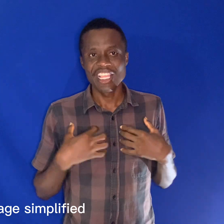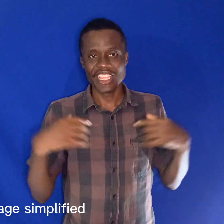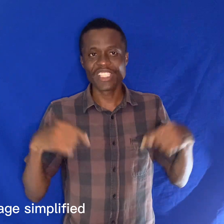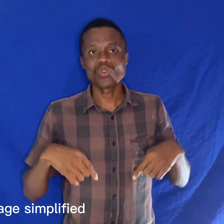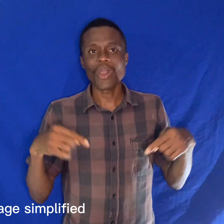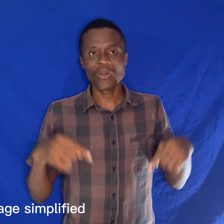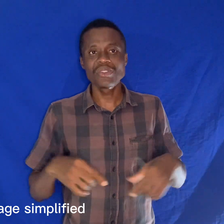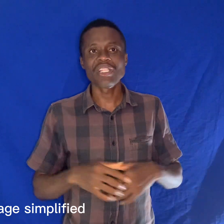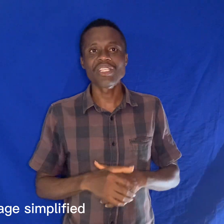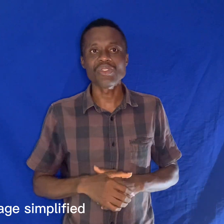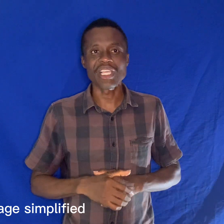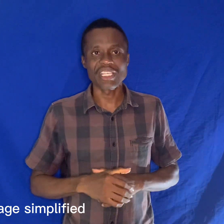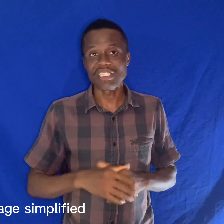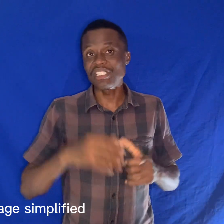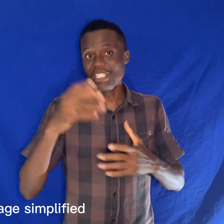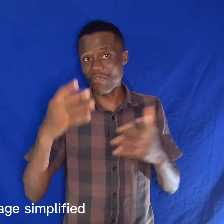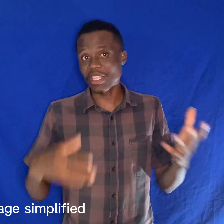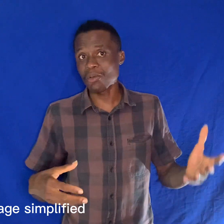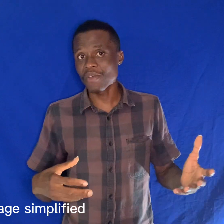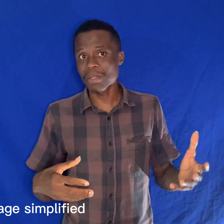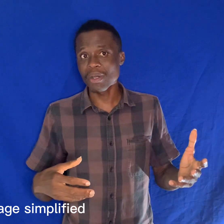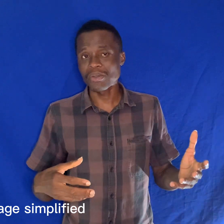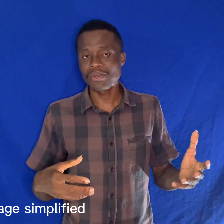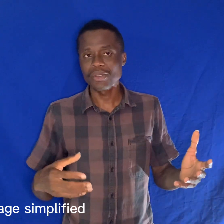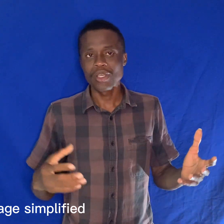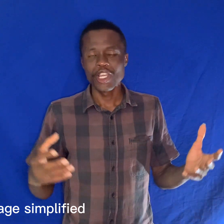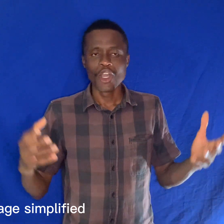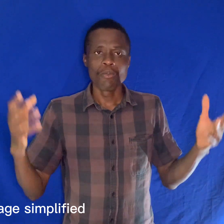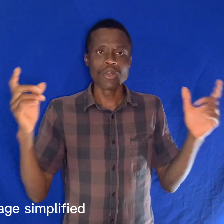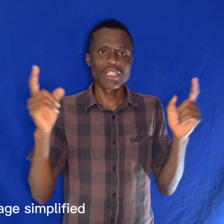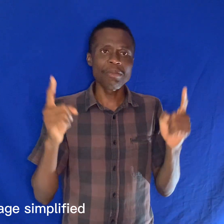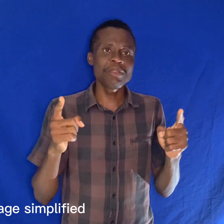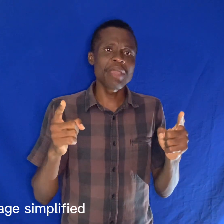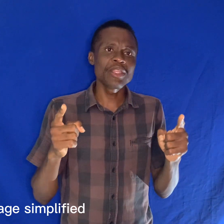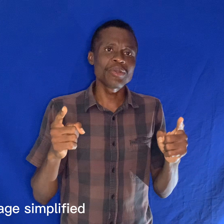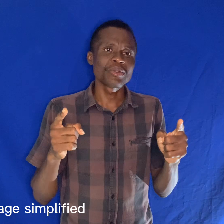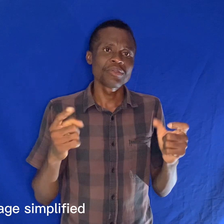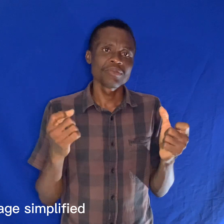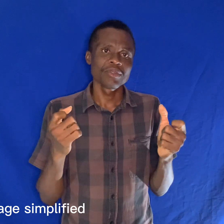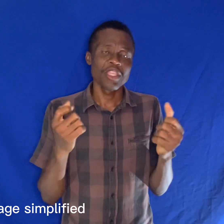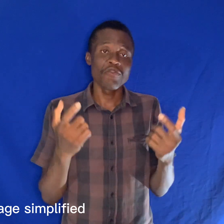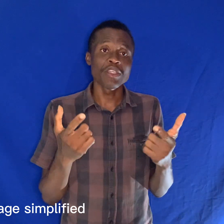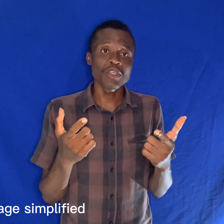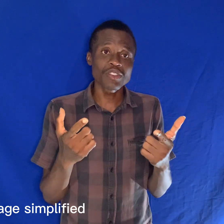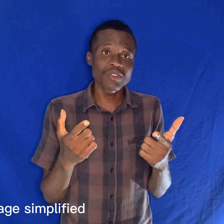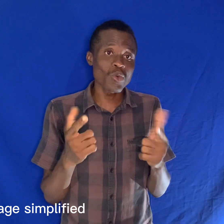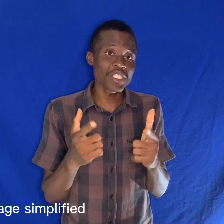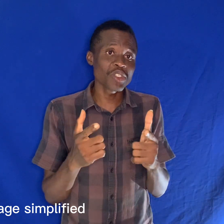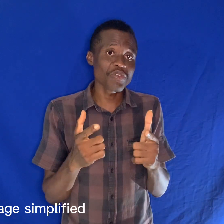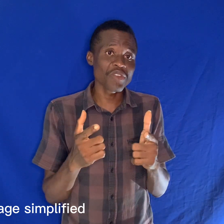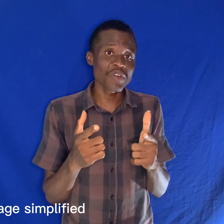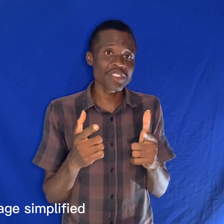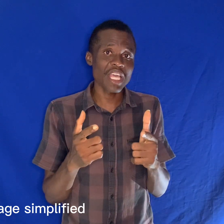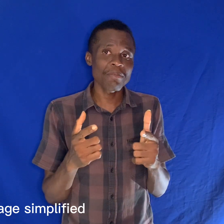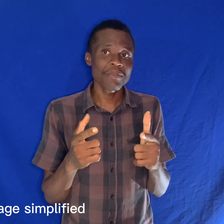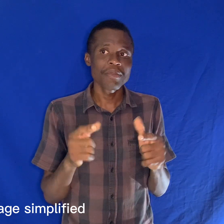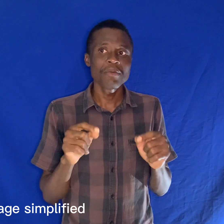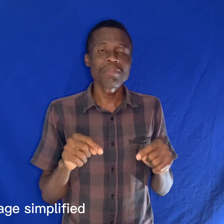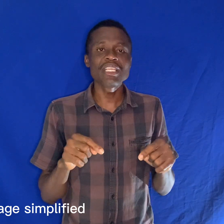This is what we are going to learn today. Different type of animals. But let me remind you, if you're just watching us for the first time,